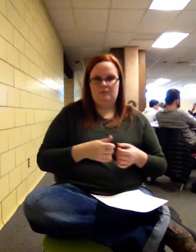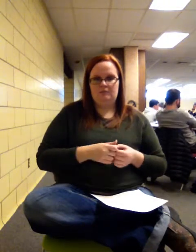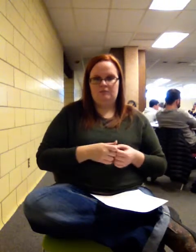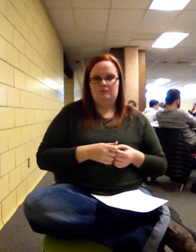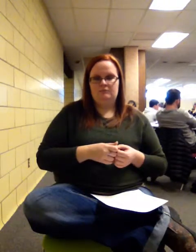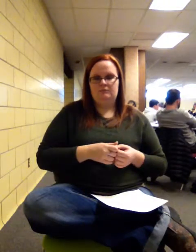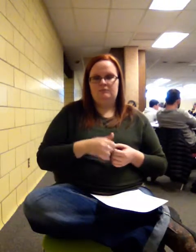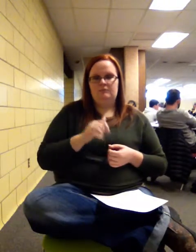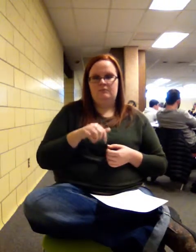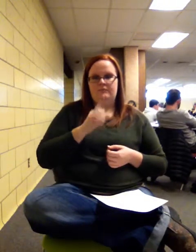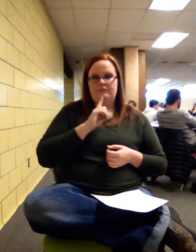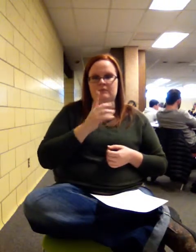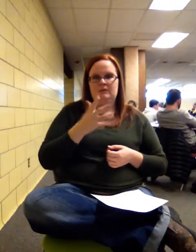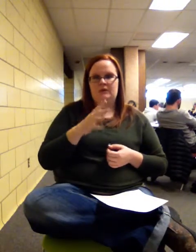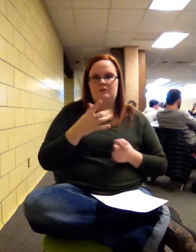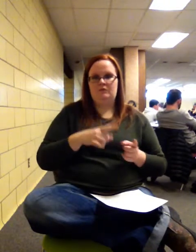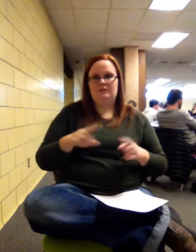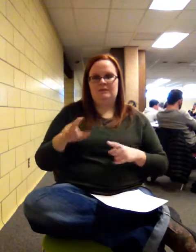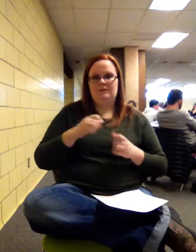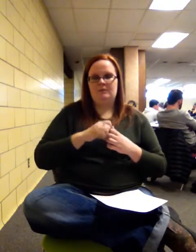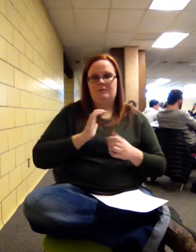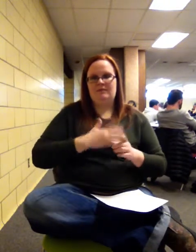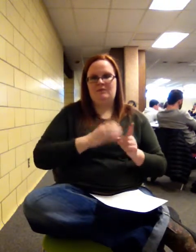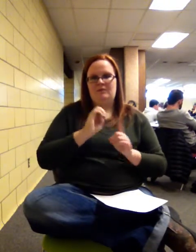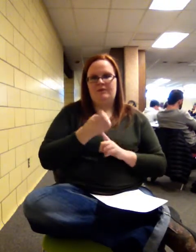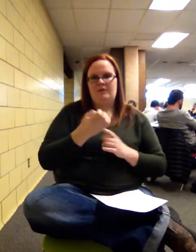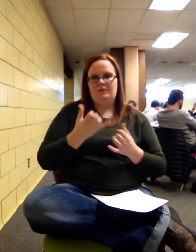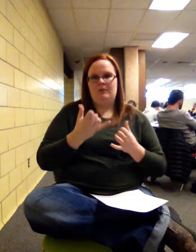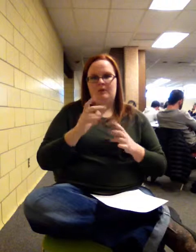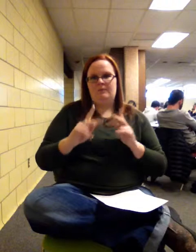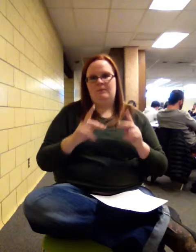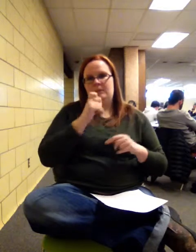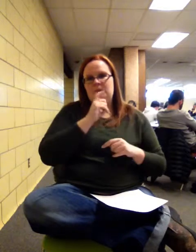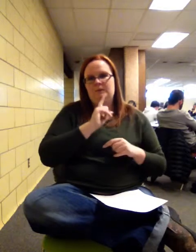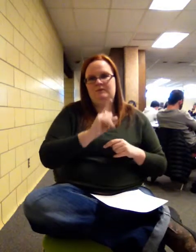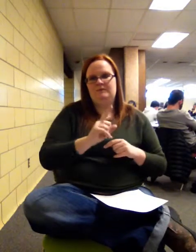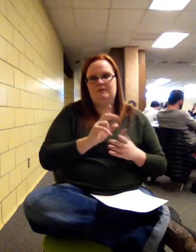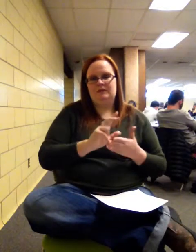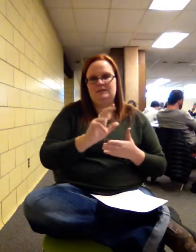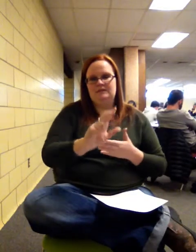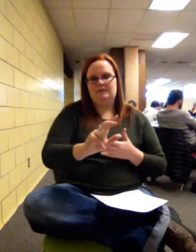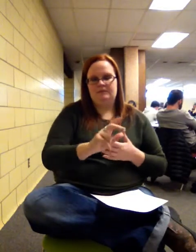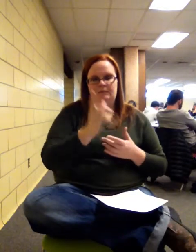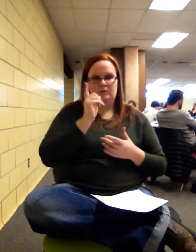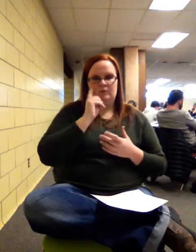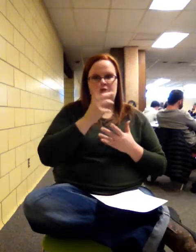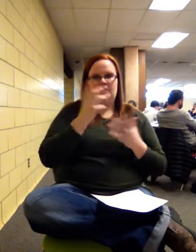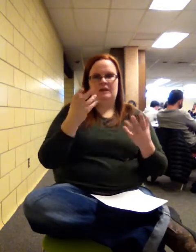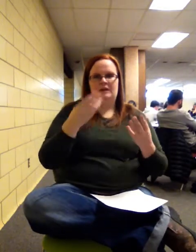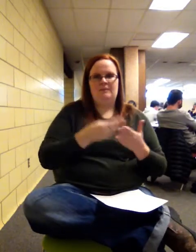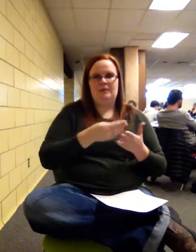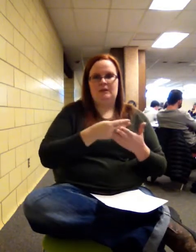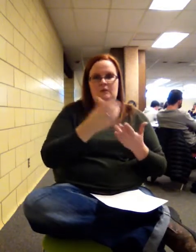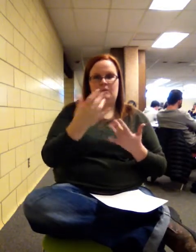So this is kind of what's happening in our environment right now with people who are investing. You'll hear that there's a lot of money out there waiting to be invested. The